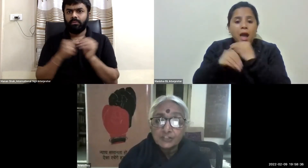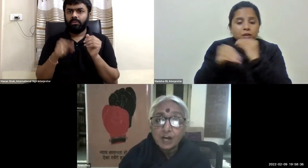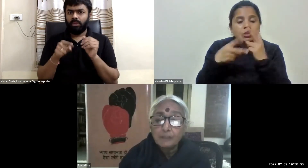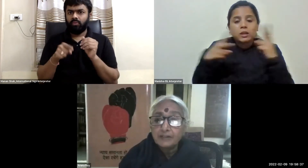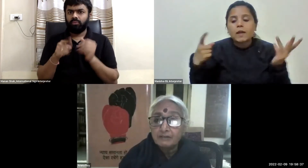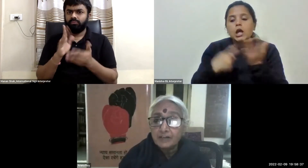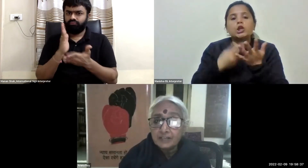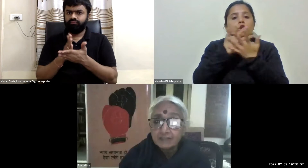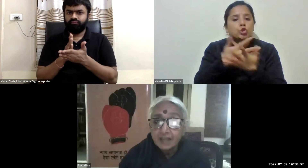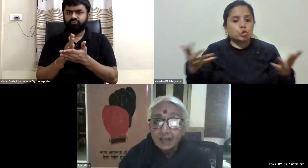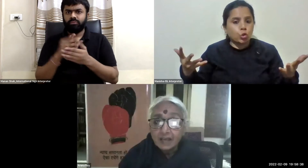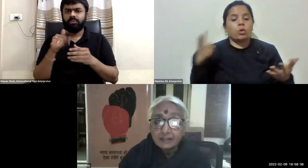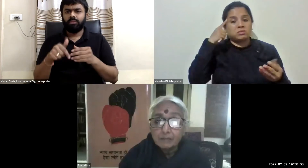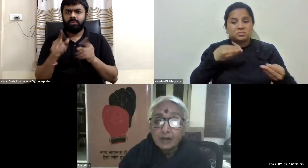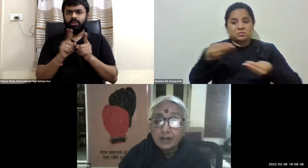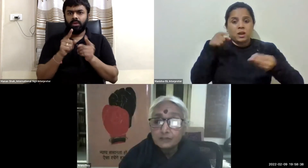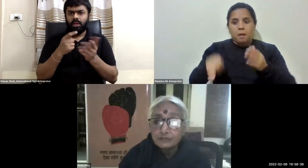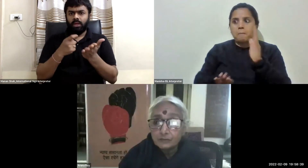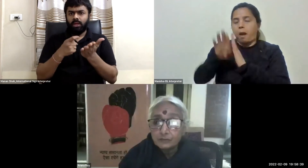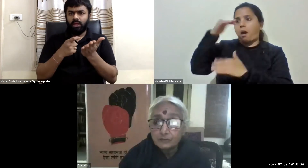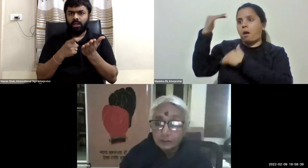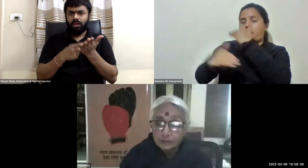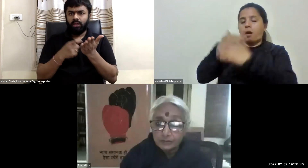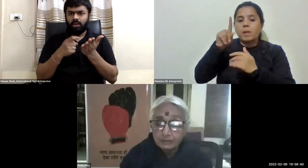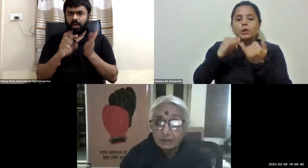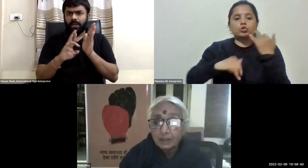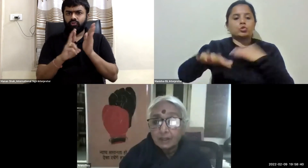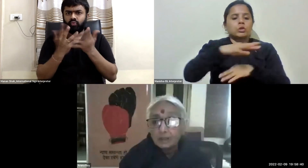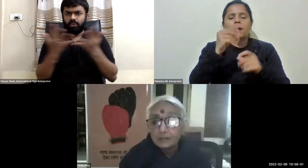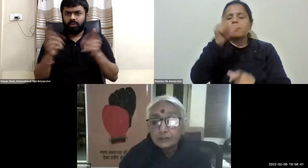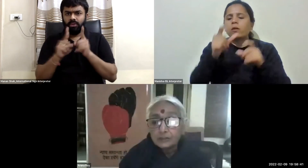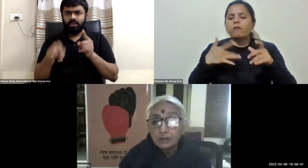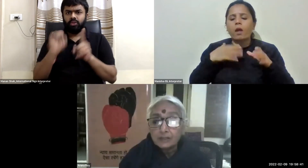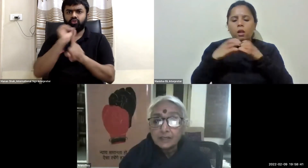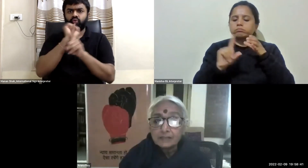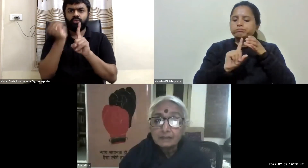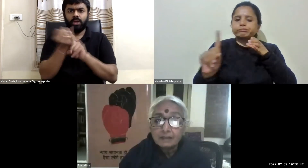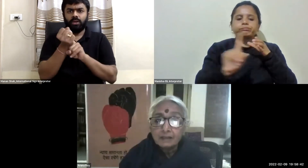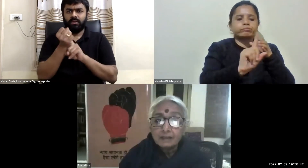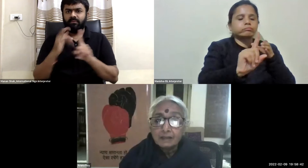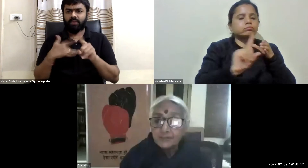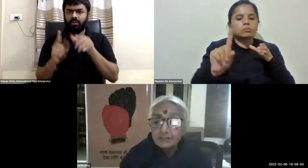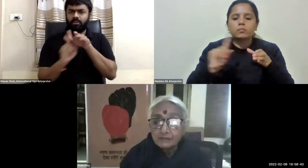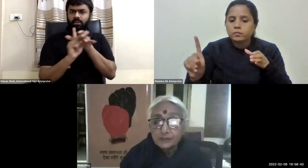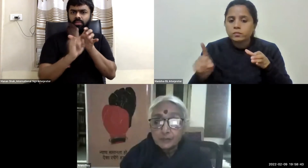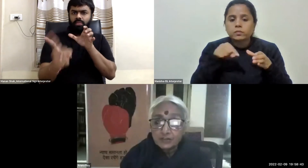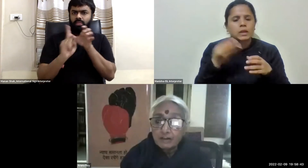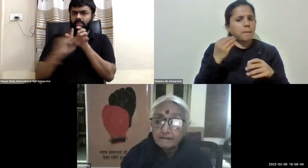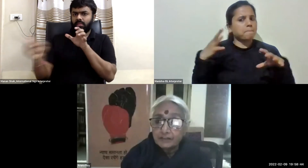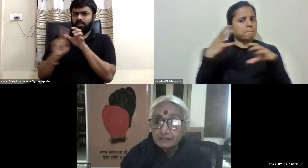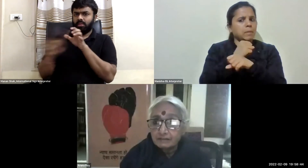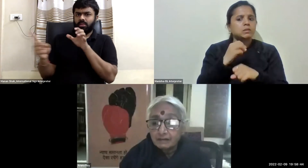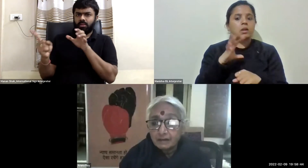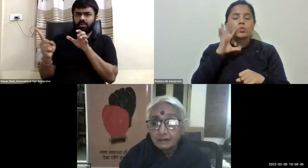has recorded a sharp increase at the margins of social exclusion. In this context, the absence of a